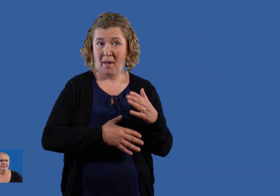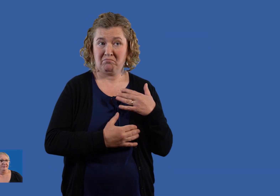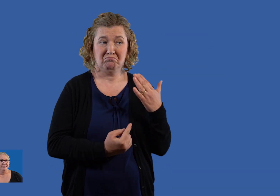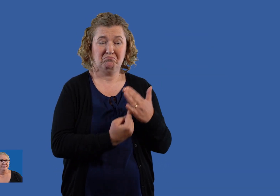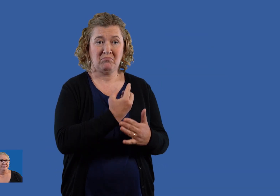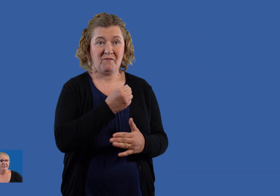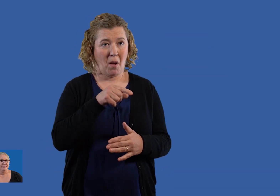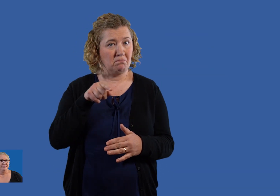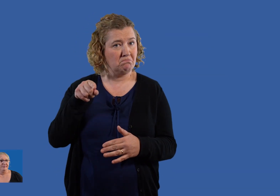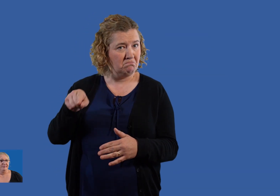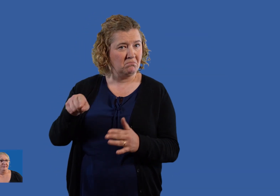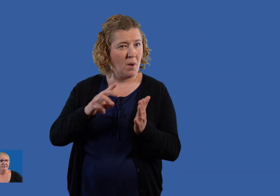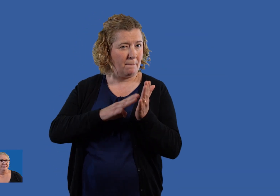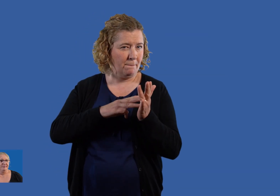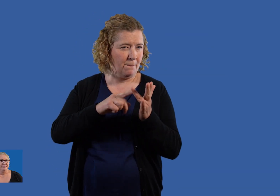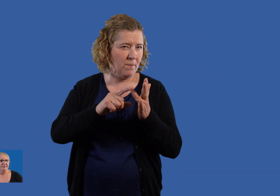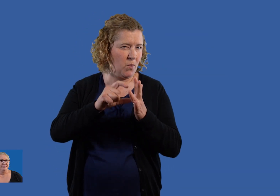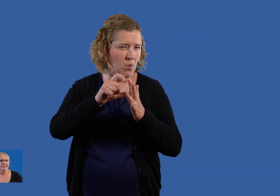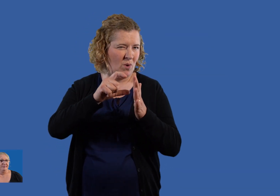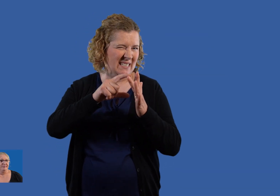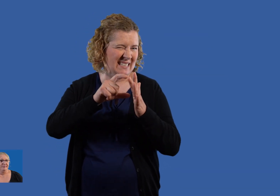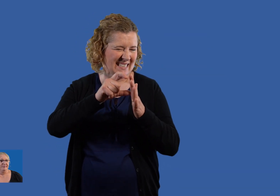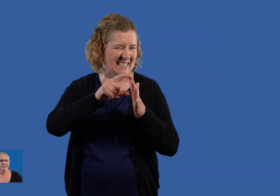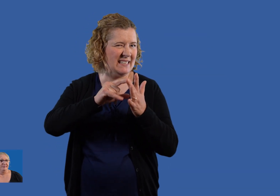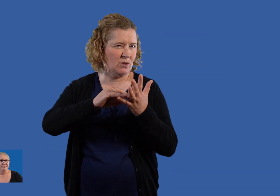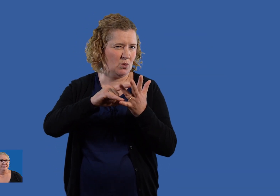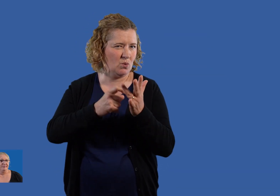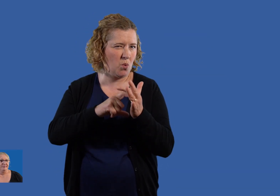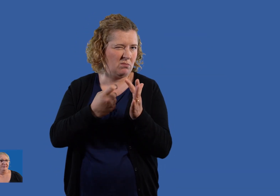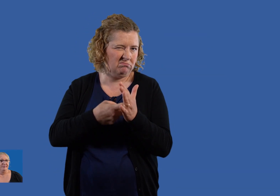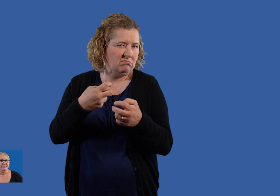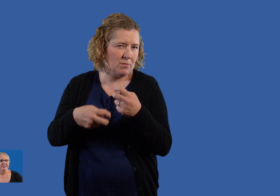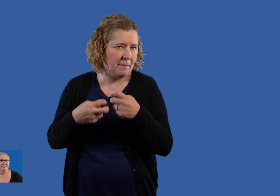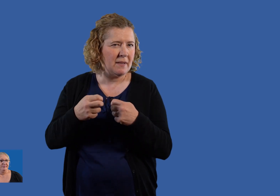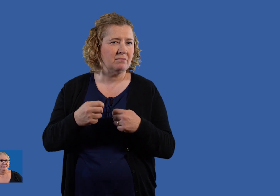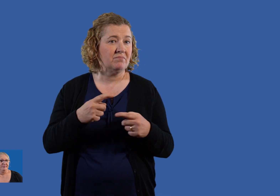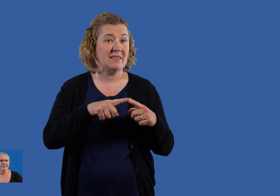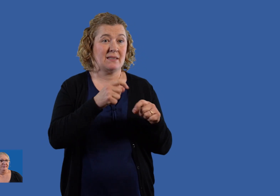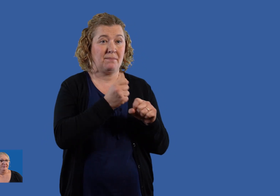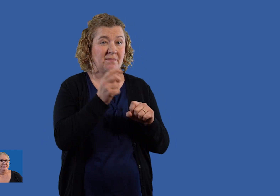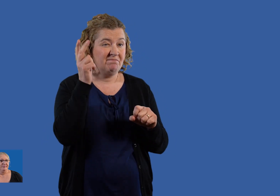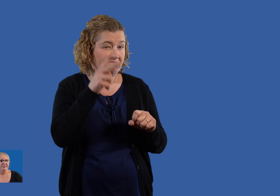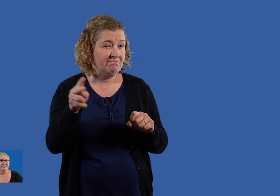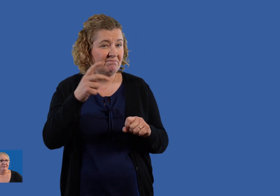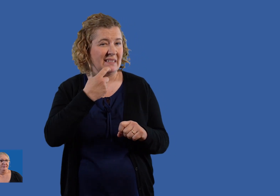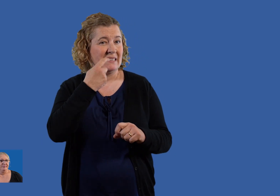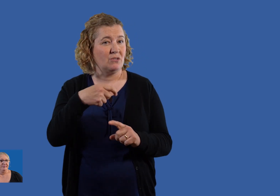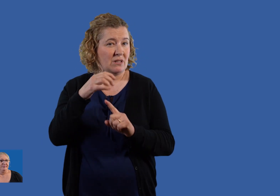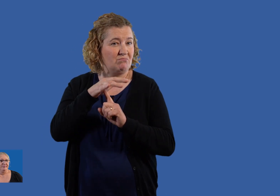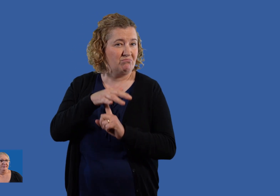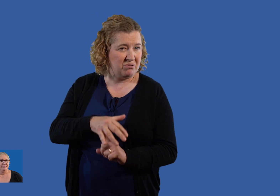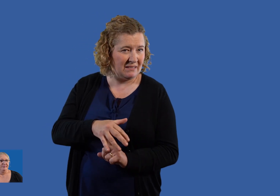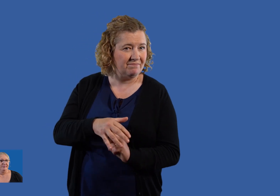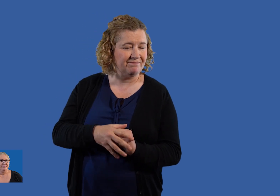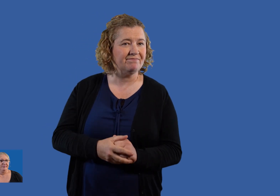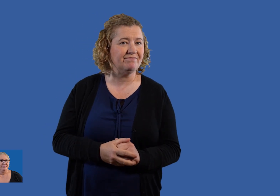Suicidal behaviours are a direct consequence of certain mood disorders. For example, recurrent major